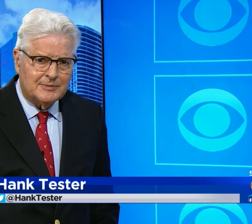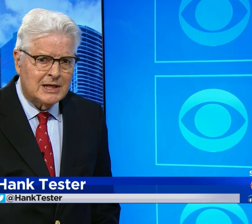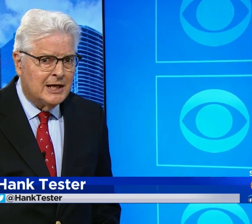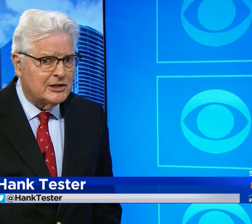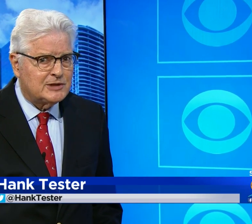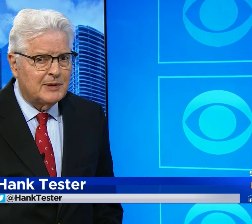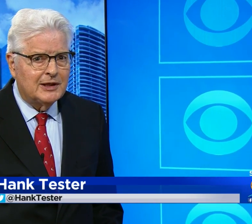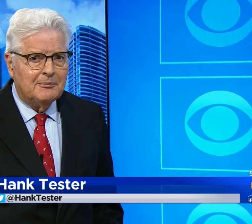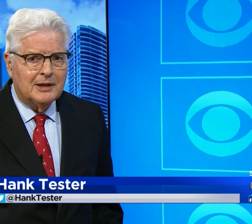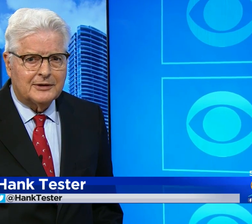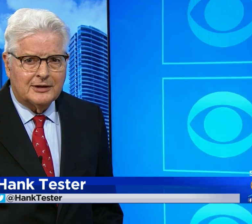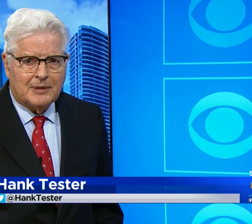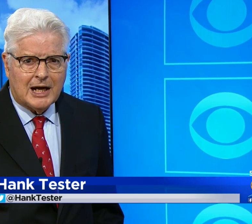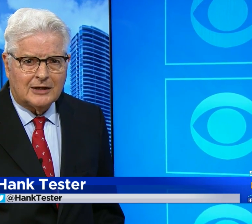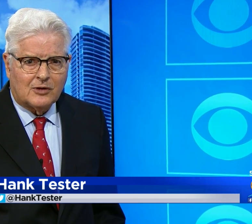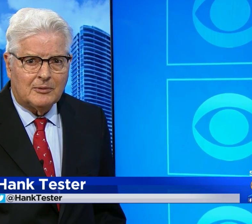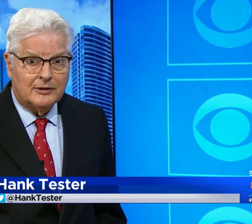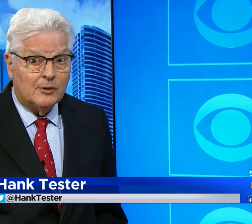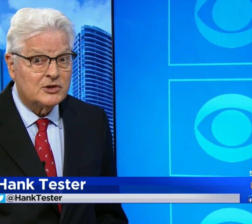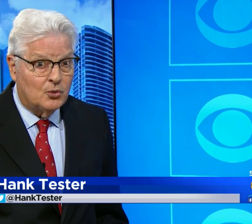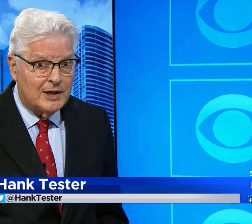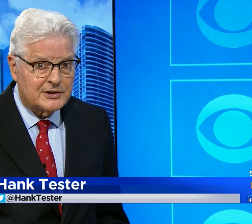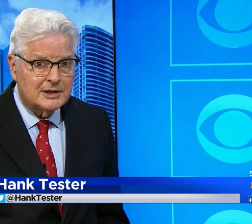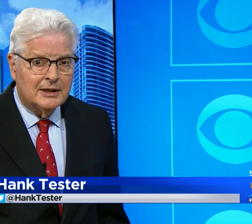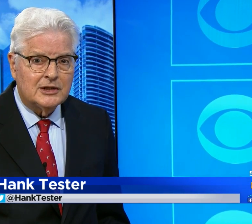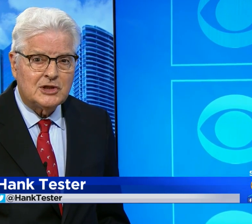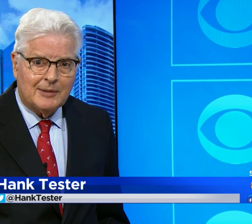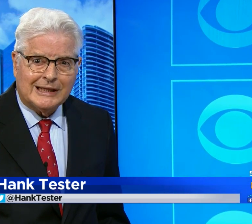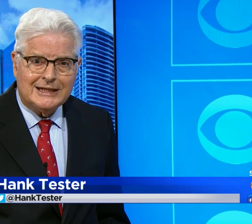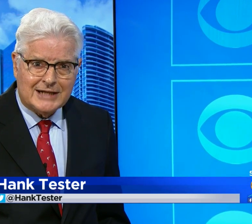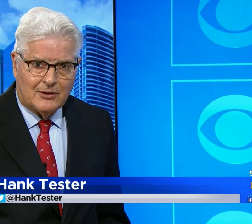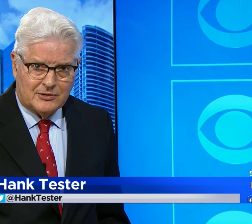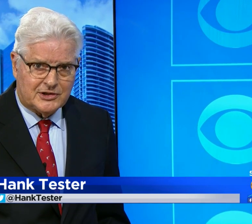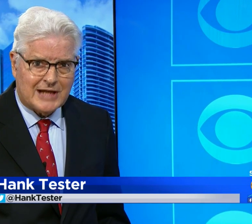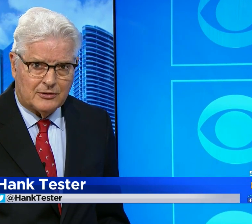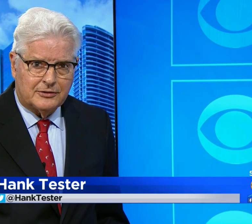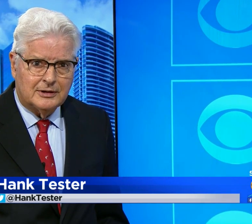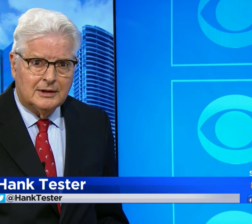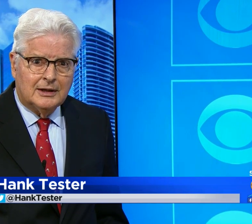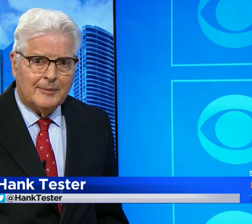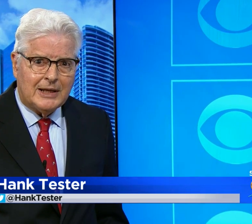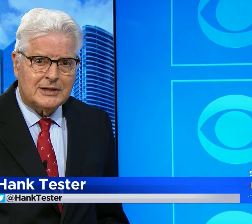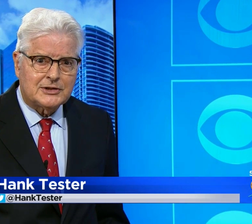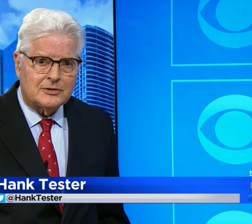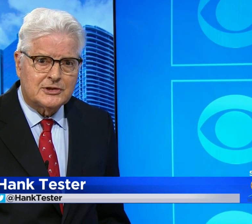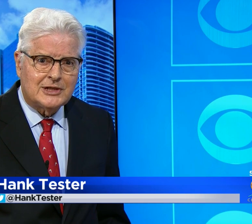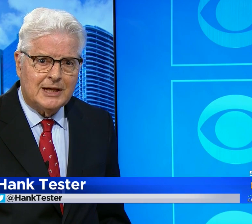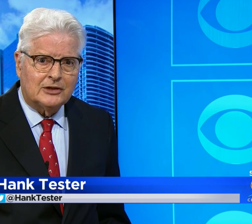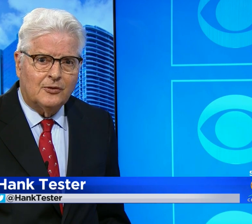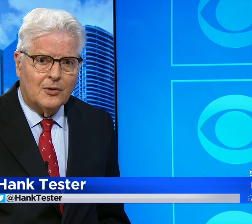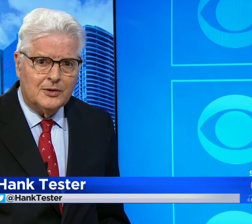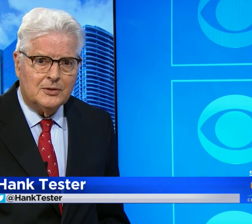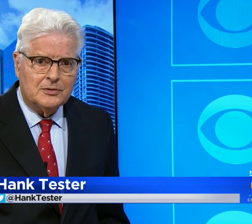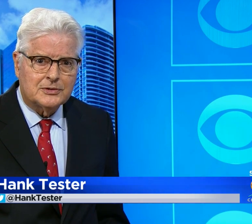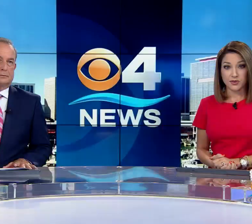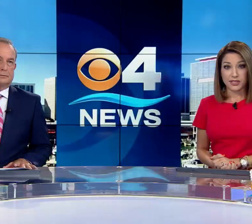RESCUE TEAMS THAT SPENT A MONTH ON THE PILE OF RUBBLE THAT WAS ONCE THE CHAMPLANE TOWER'S SOUTH. I'M HANK TUSTER, CBS4